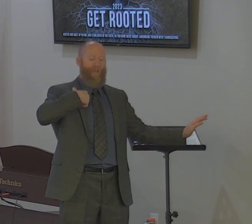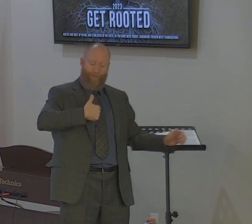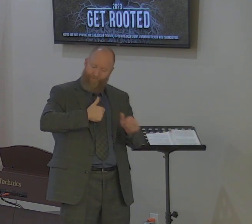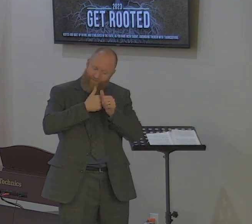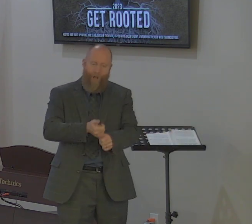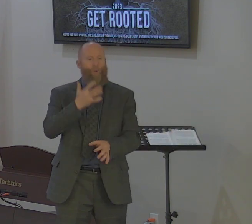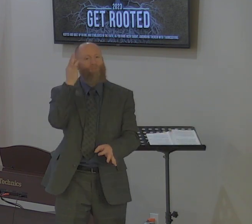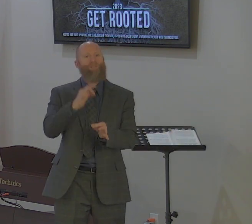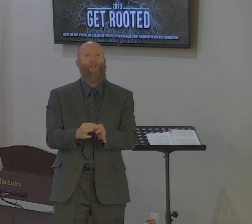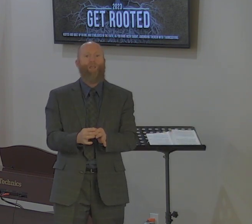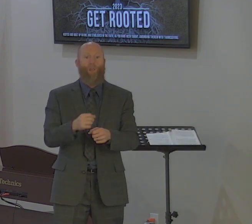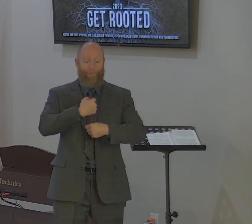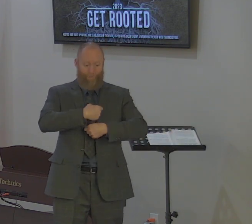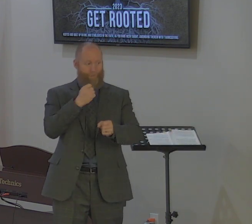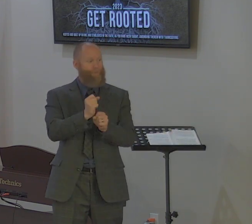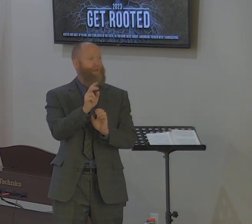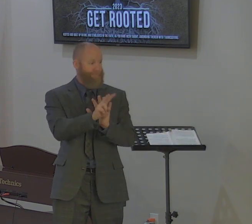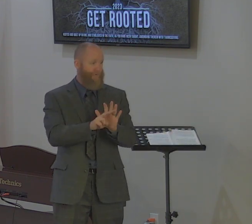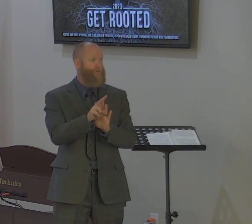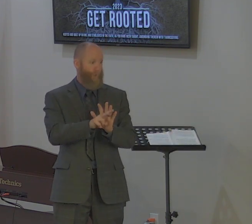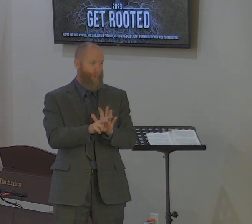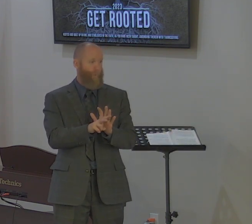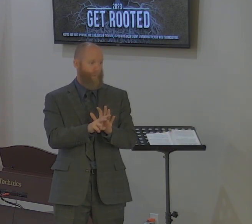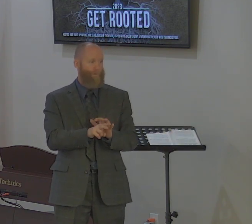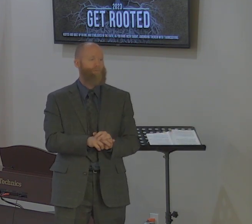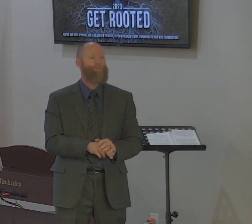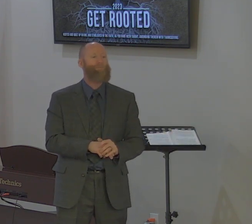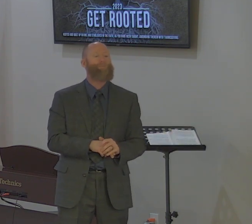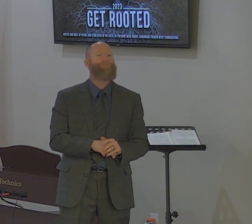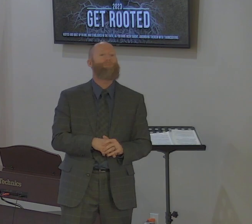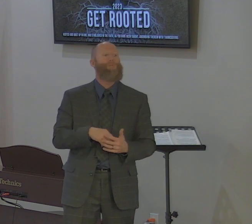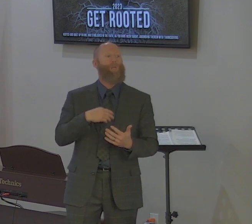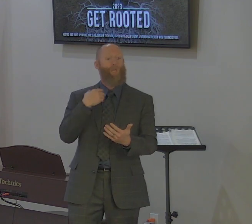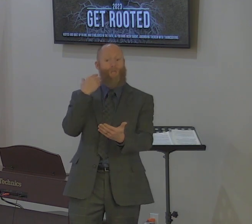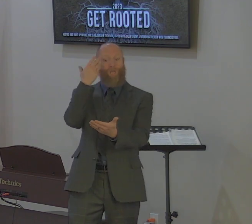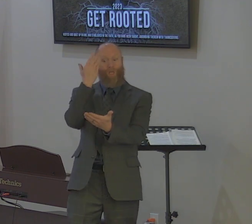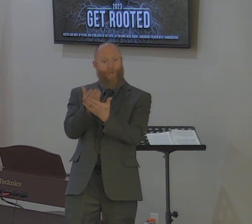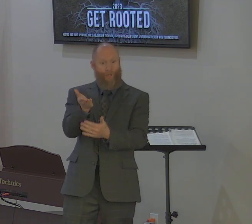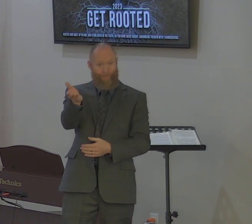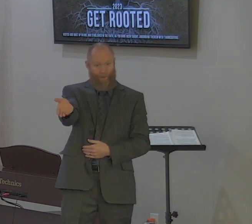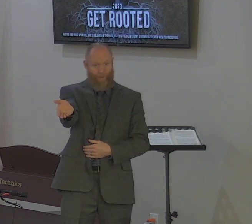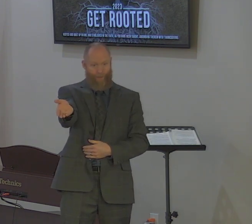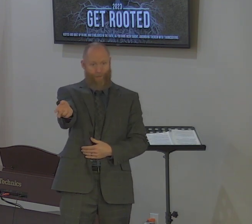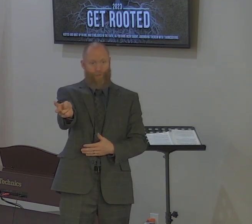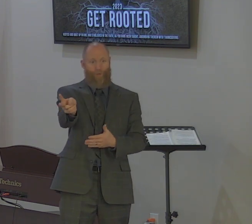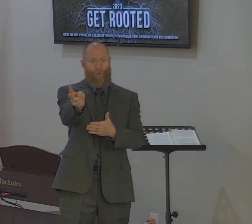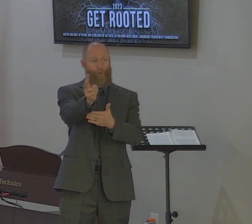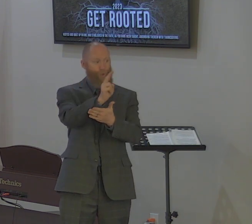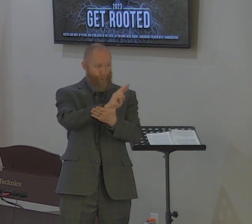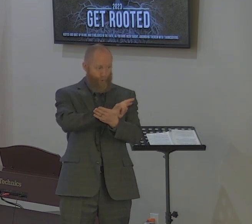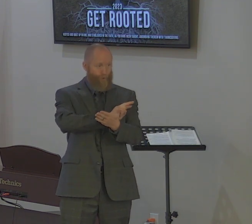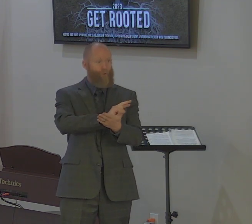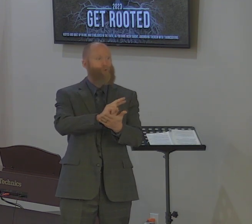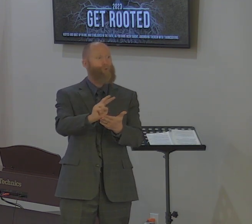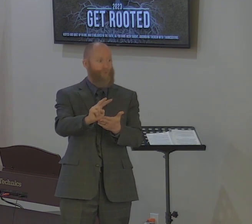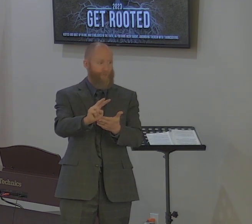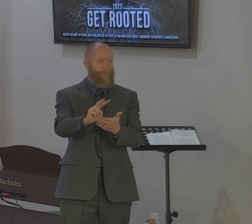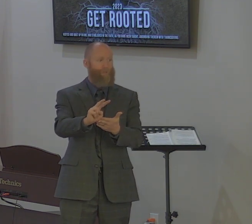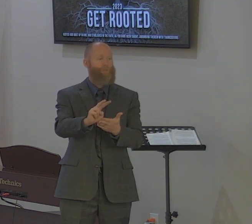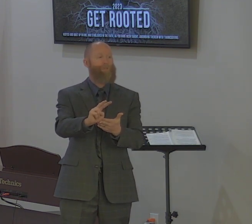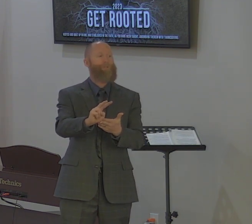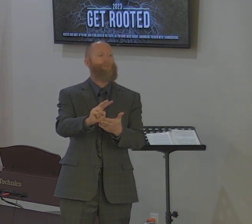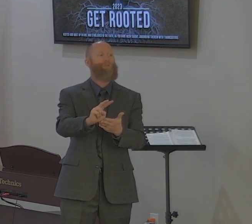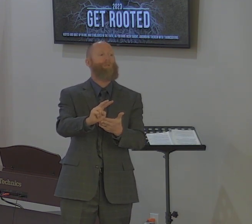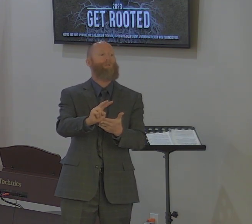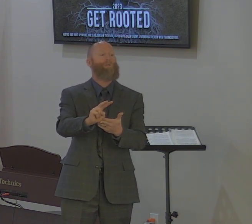Right? He got there. 2 weeks in country. He was on his way to fix something with